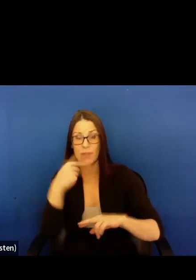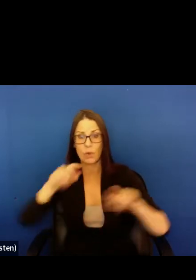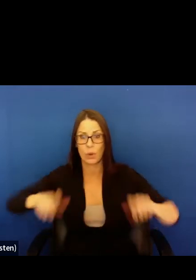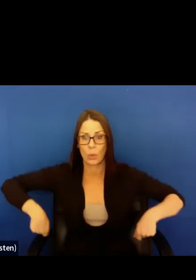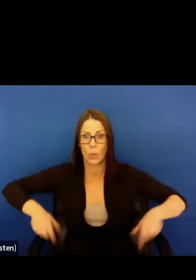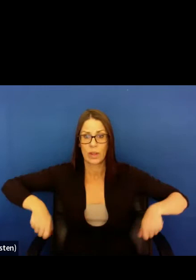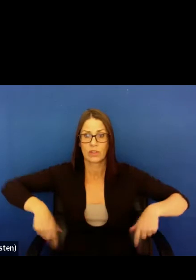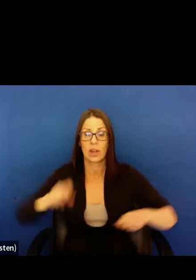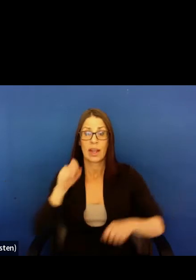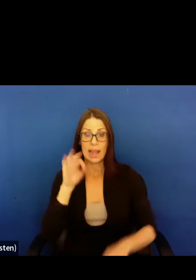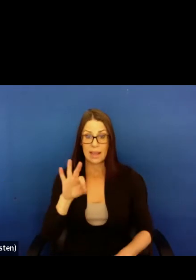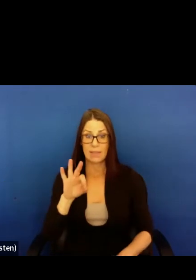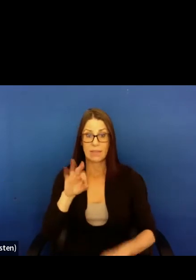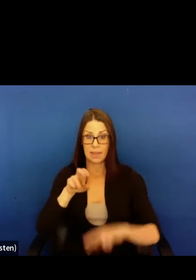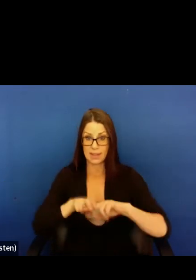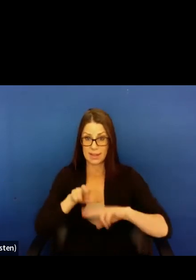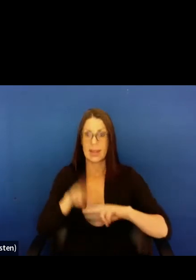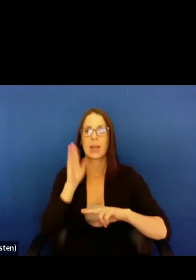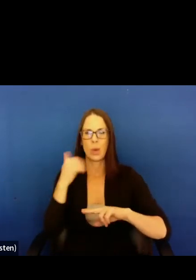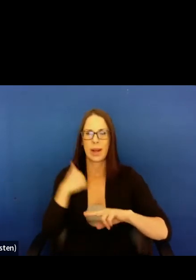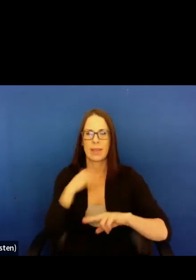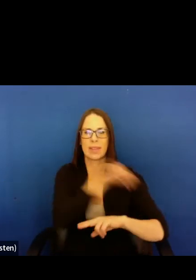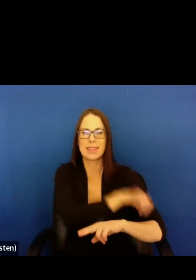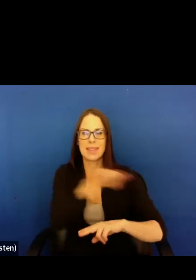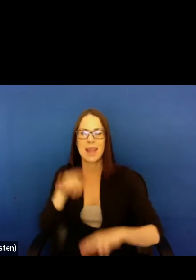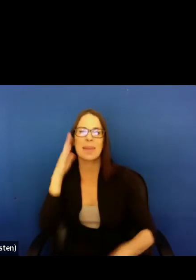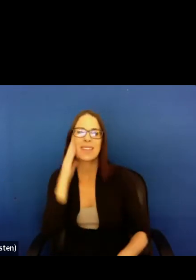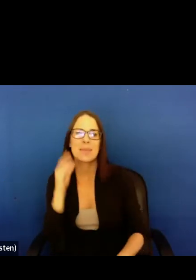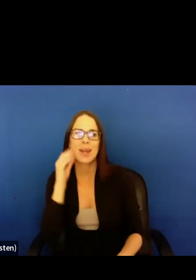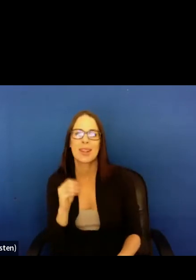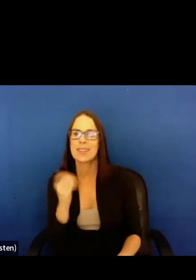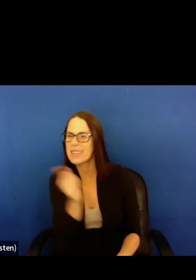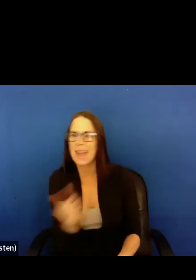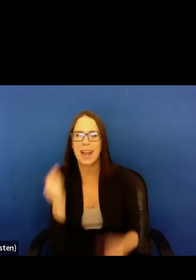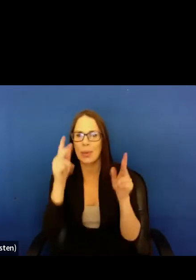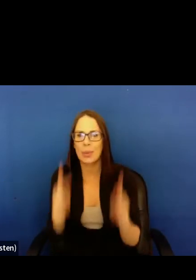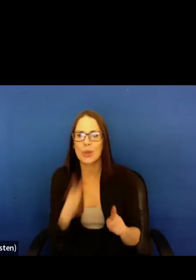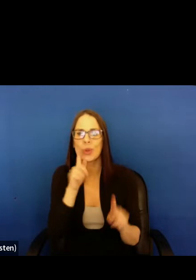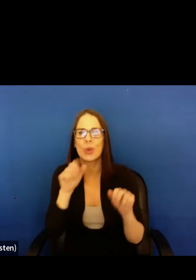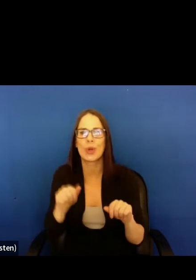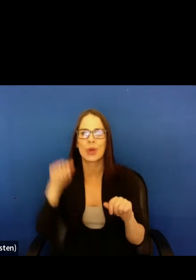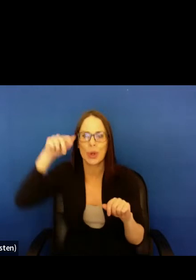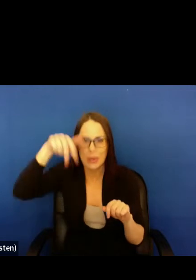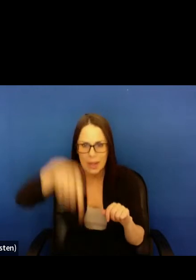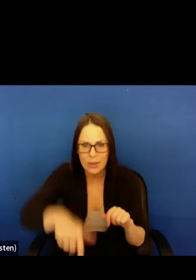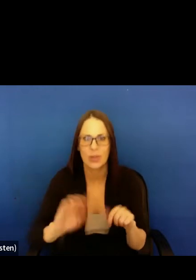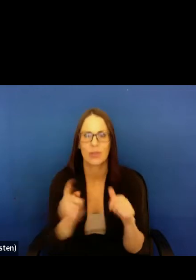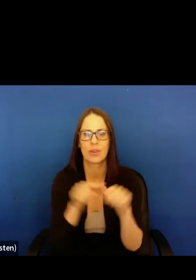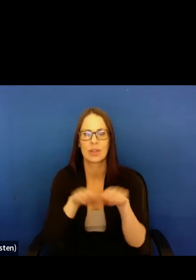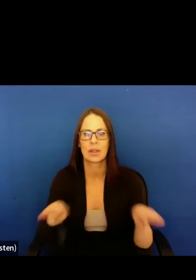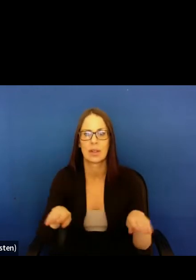if that was actually going to give the same experience as anybody that would be able to go down the 2 steps into the other level. And through a series